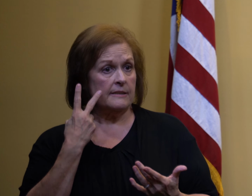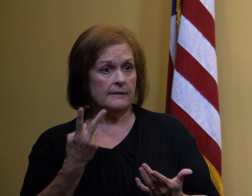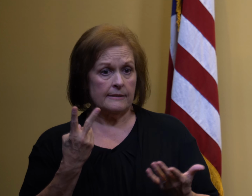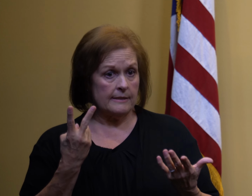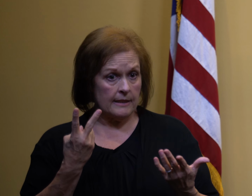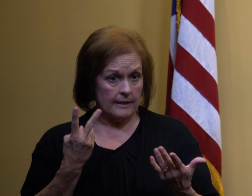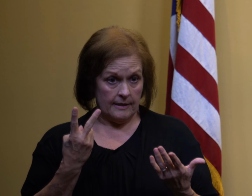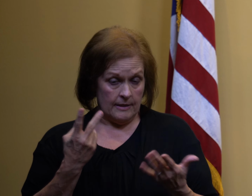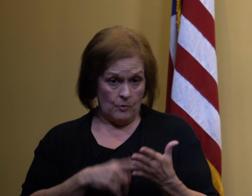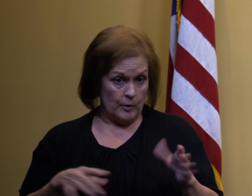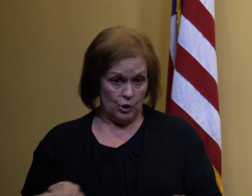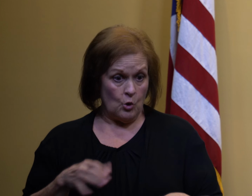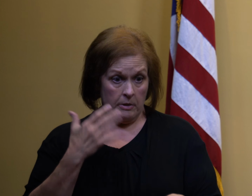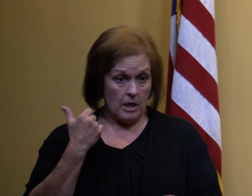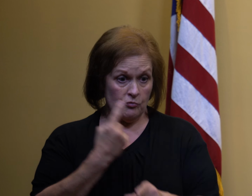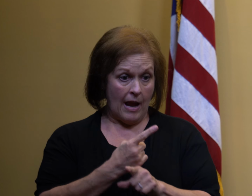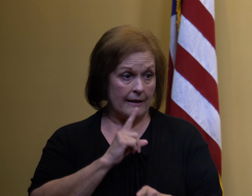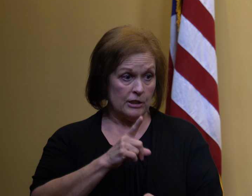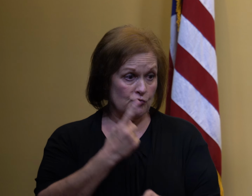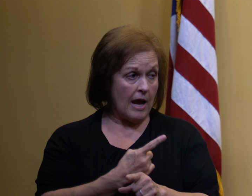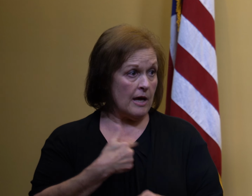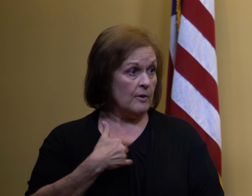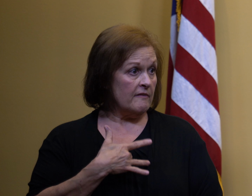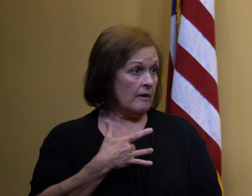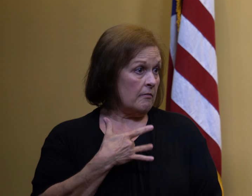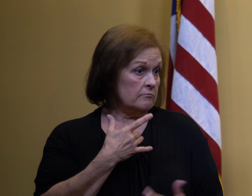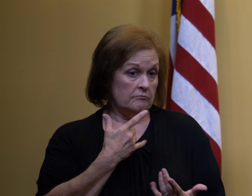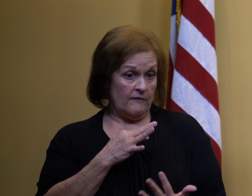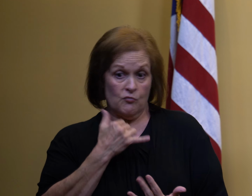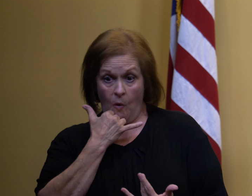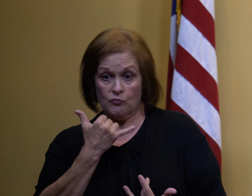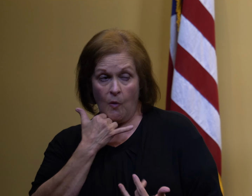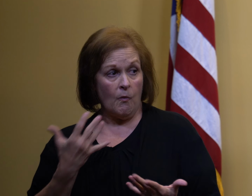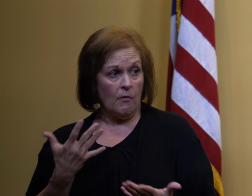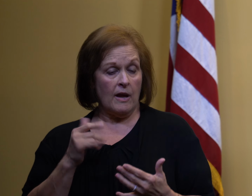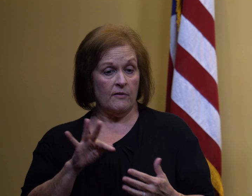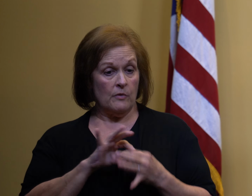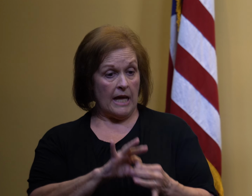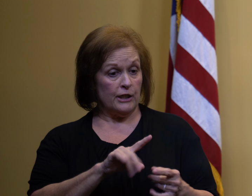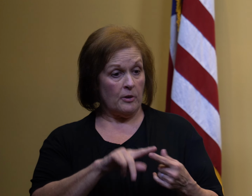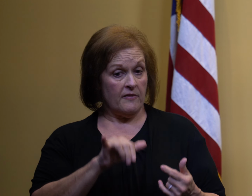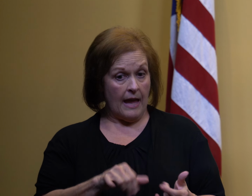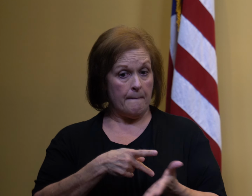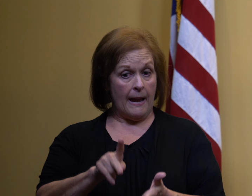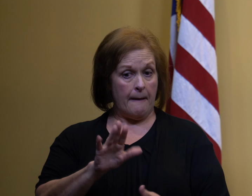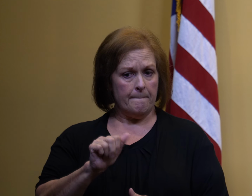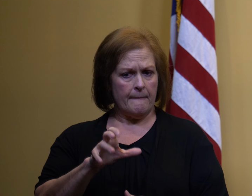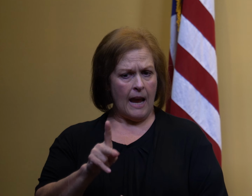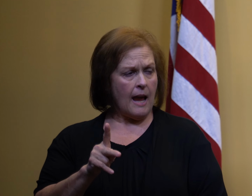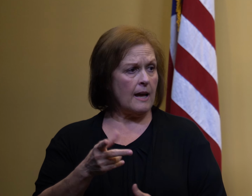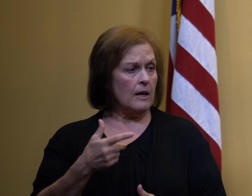that path because right is right and we feel wrong is wrong. And as it relates to this in terms of paying back, and we